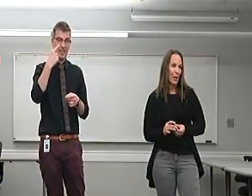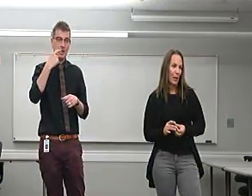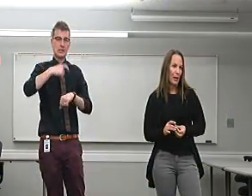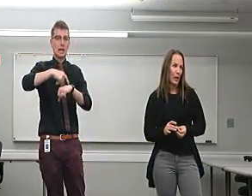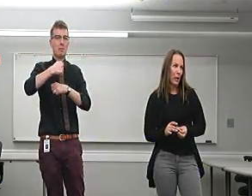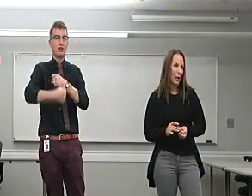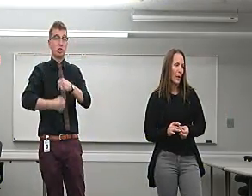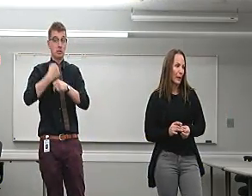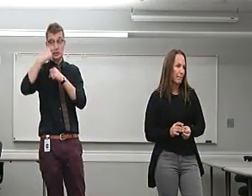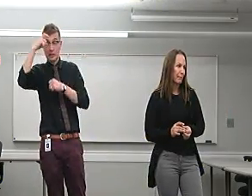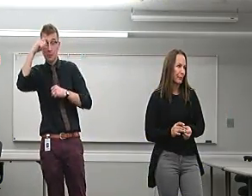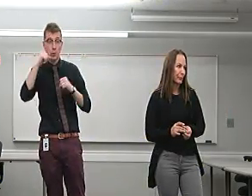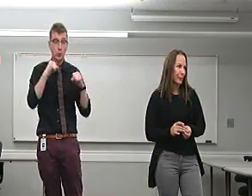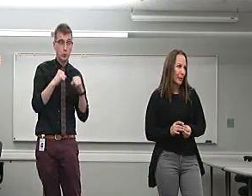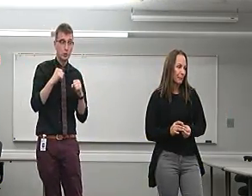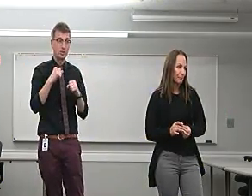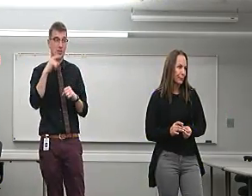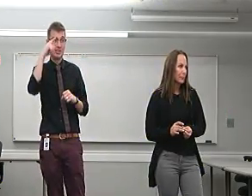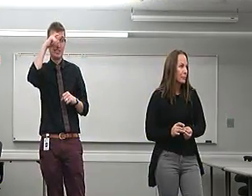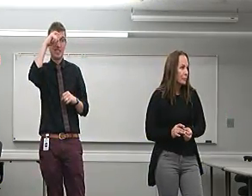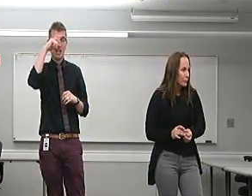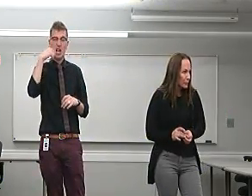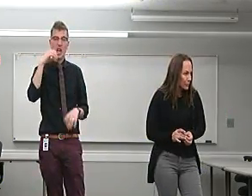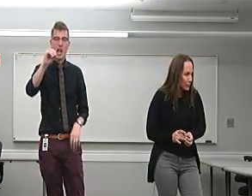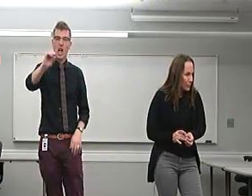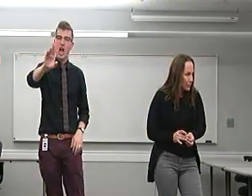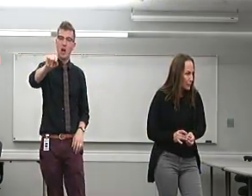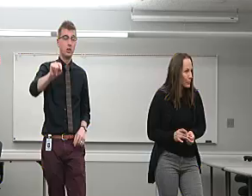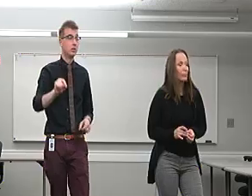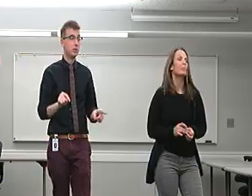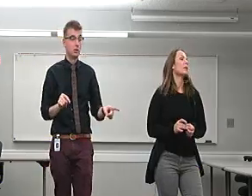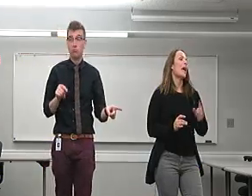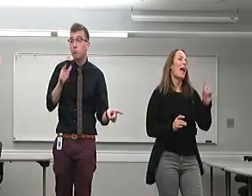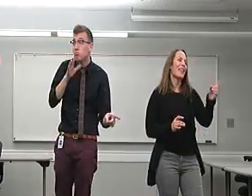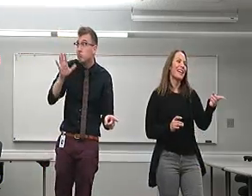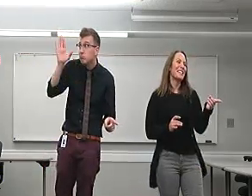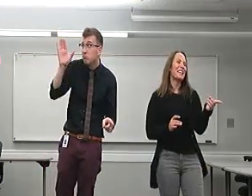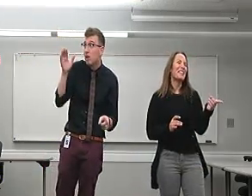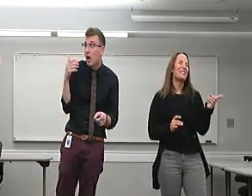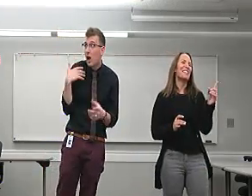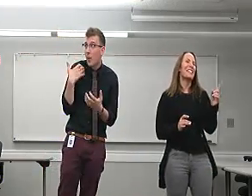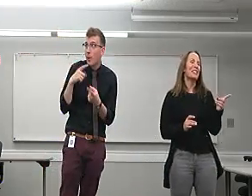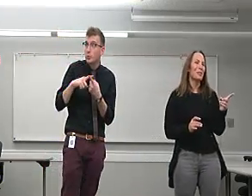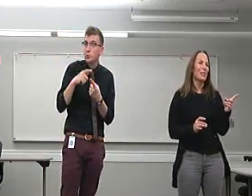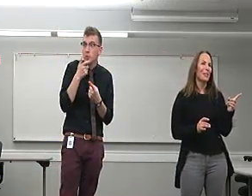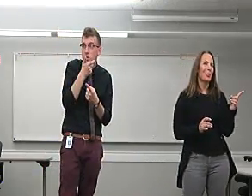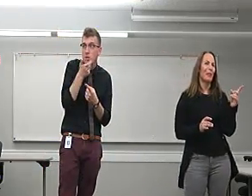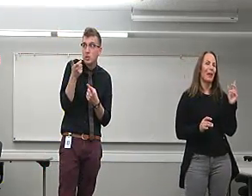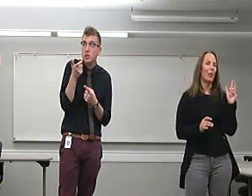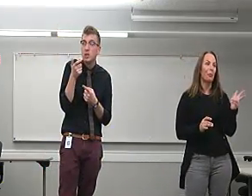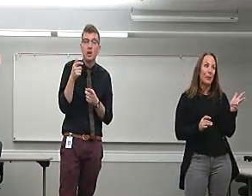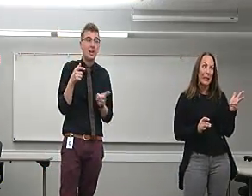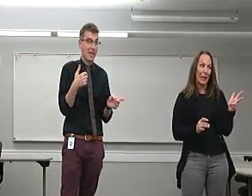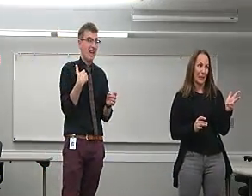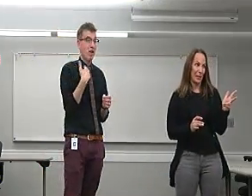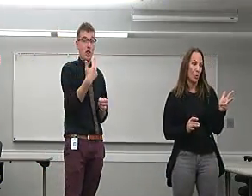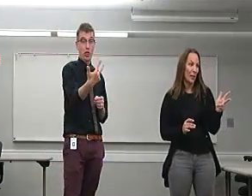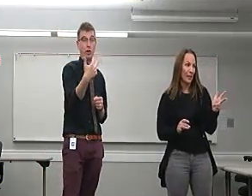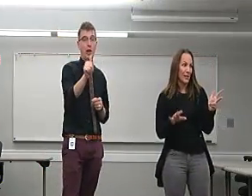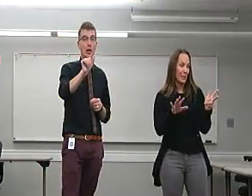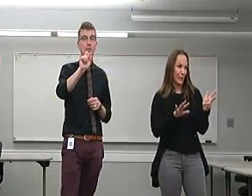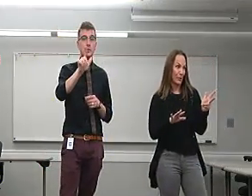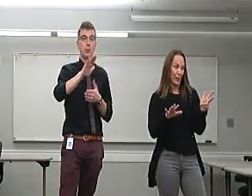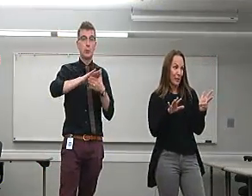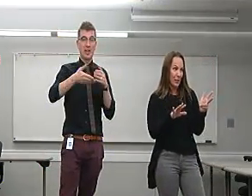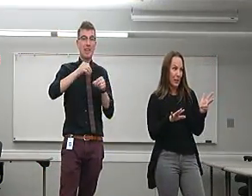Okay. Summer is pretty much out. you after that. And that's another, what's interesting is we've had 3 ASL weekends in Pennsylvania